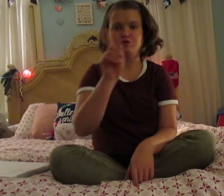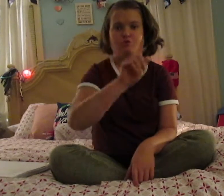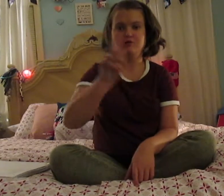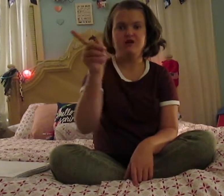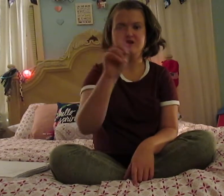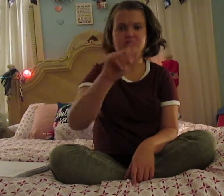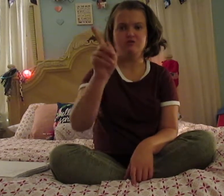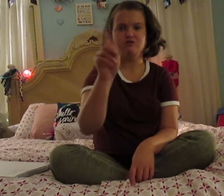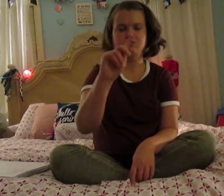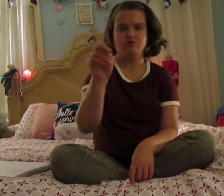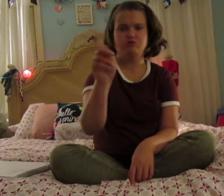where your